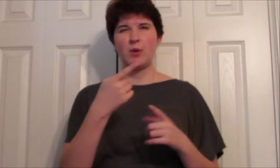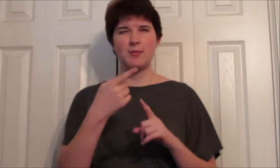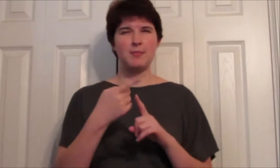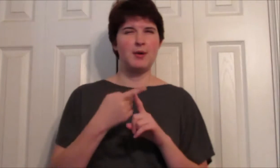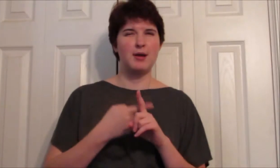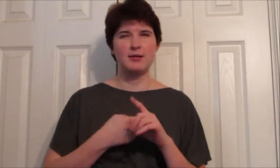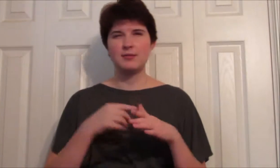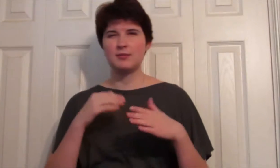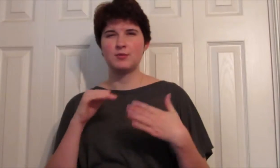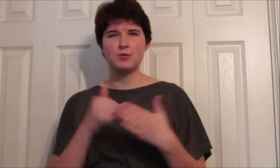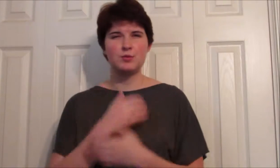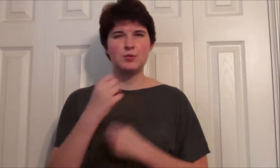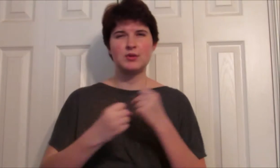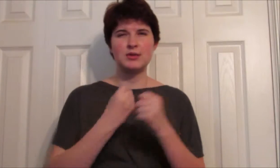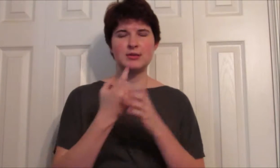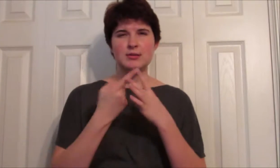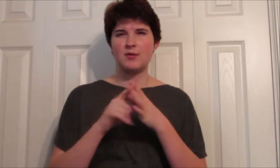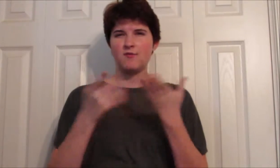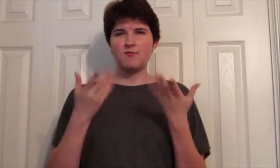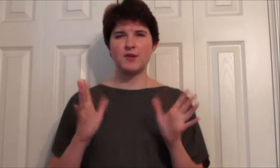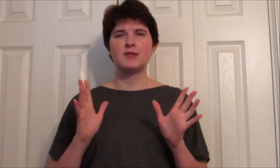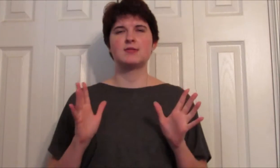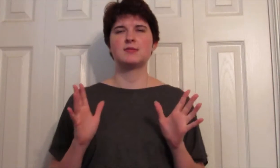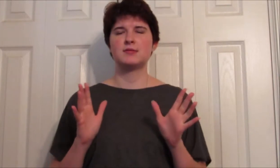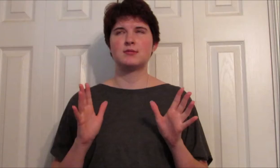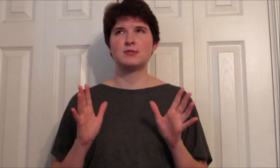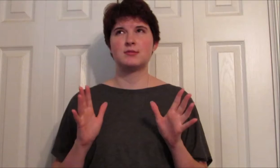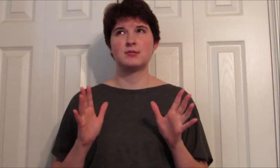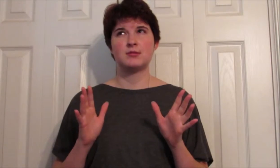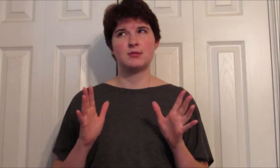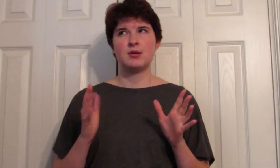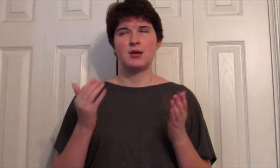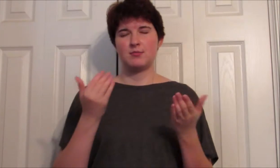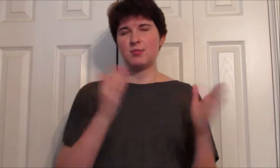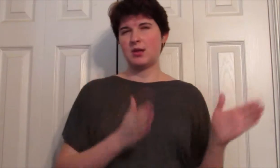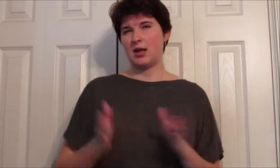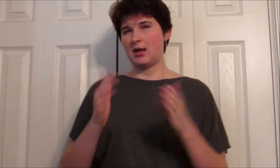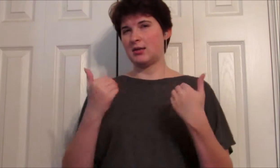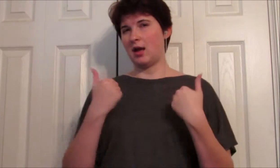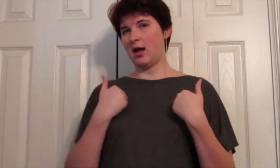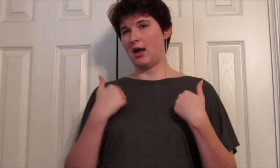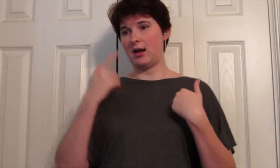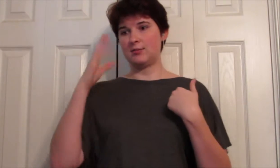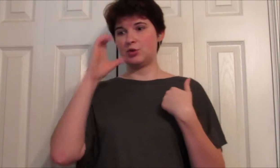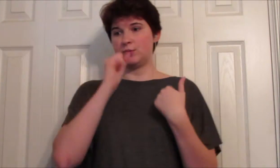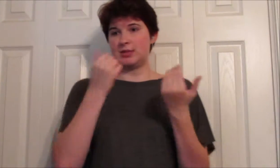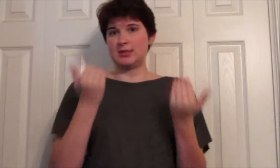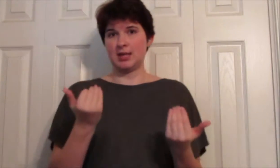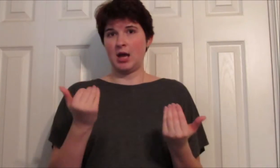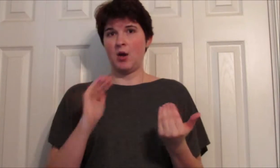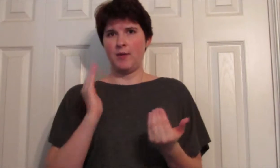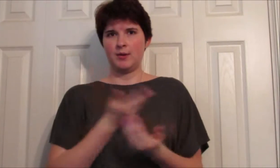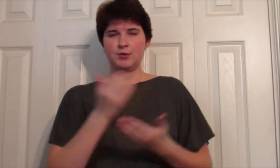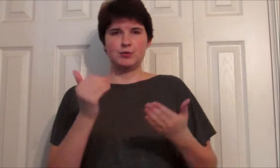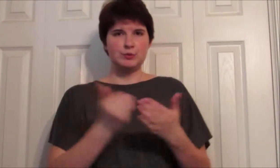1 month into the new year, and talk about having plans. I'm assuming that by now most of us have pretty much abandoned our New